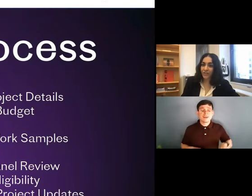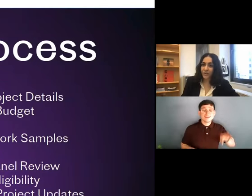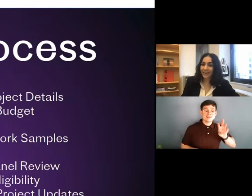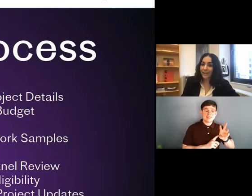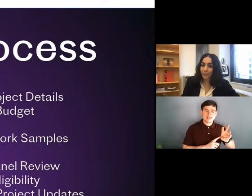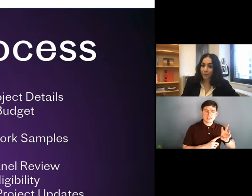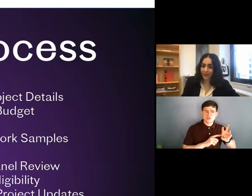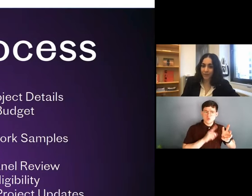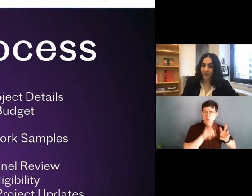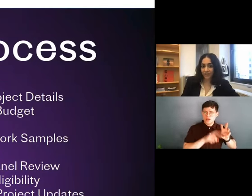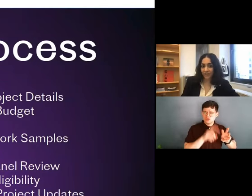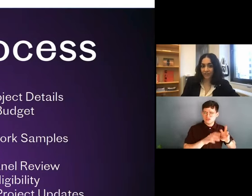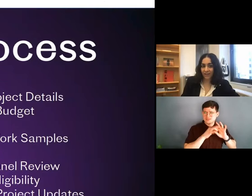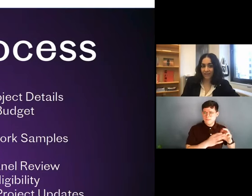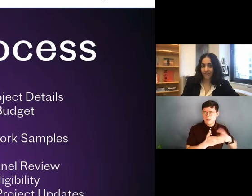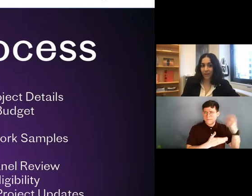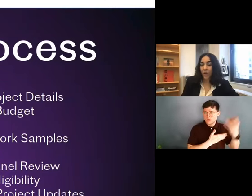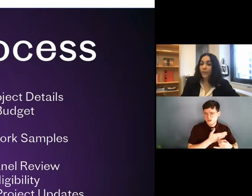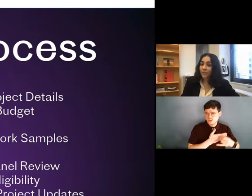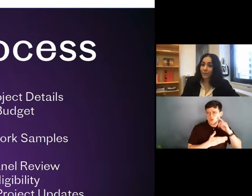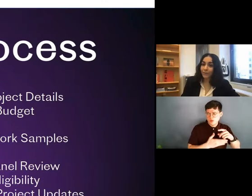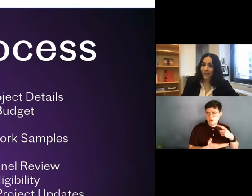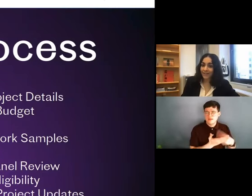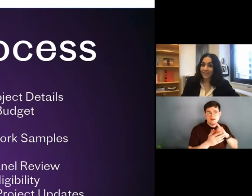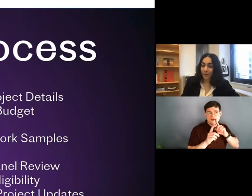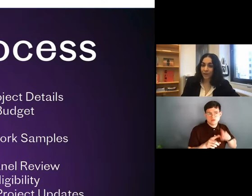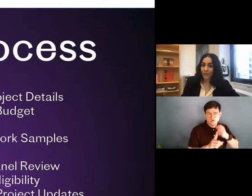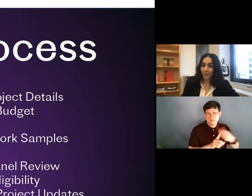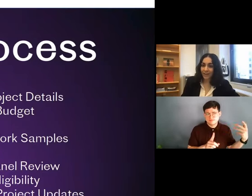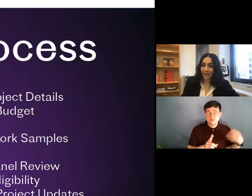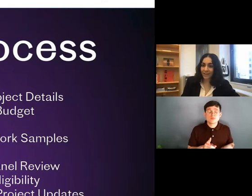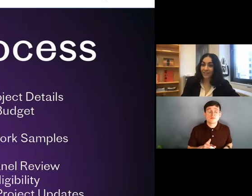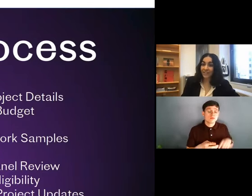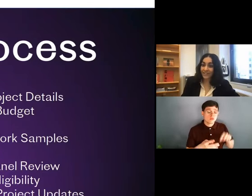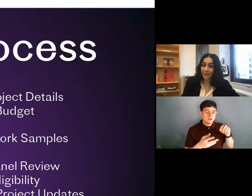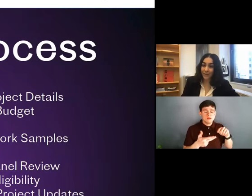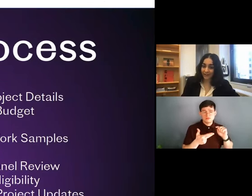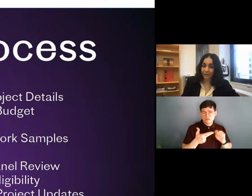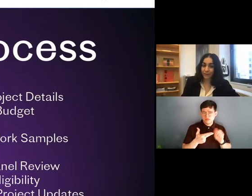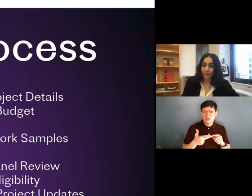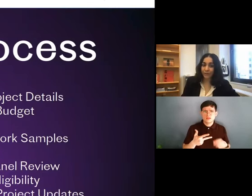into in a little bit more depth in just a second. We streamlined this part of the application